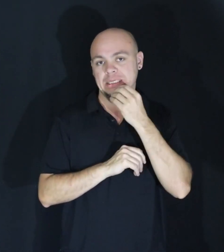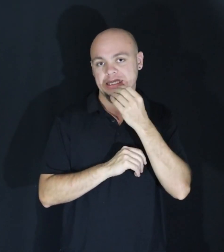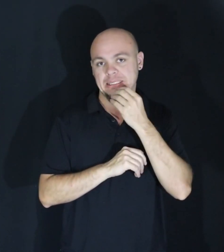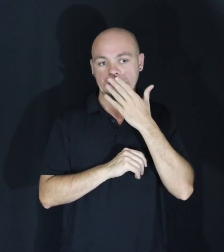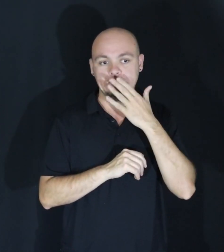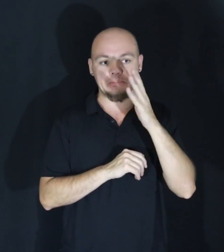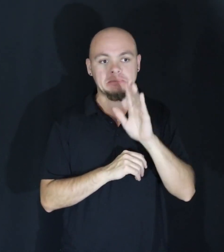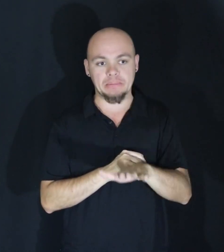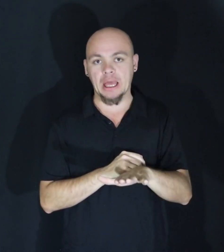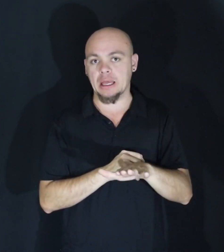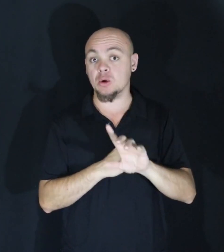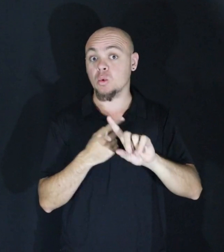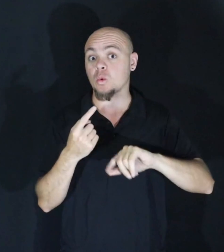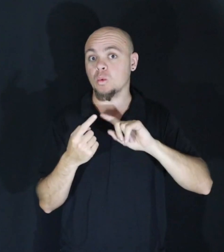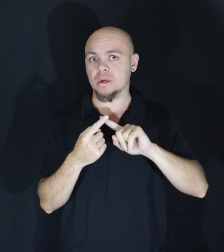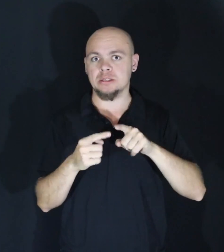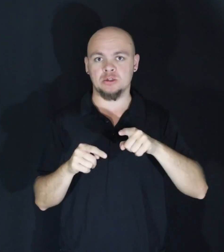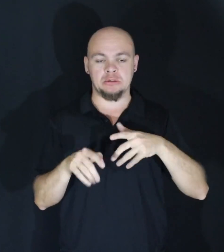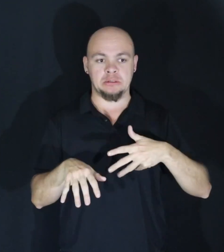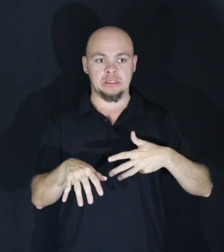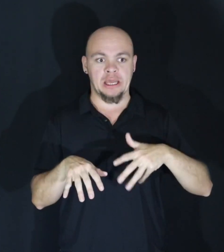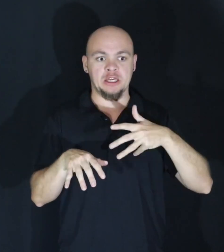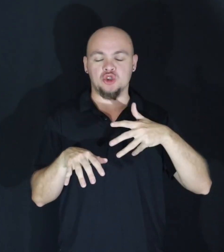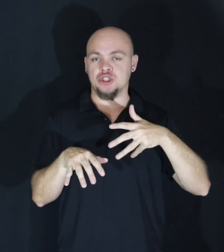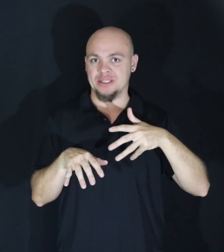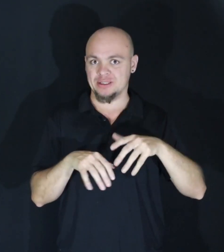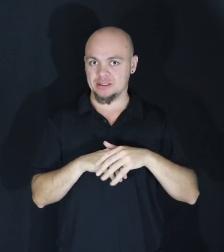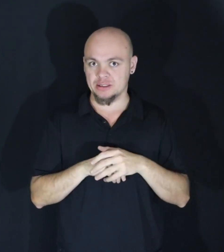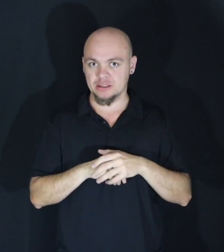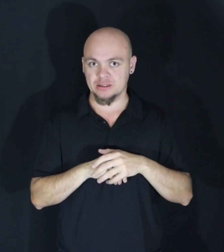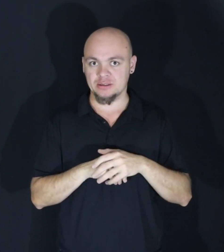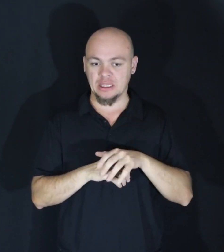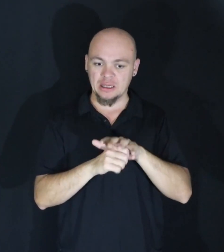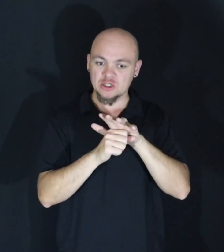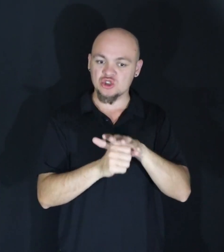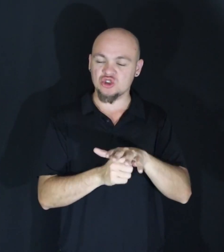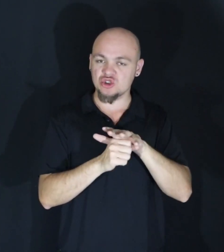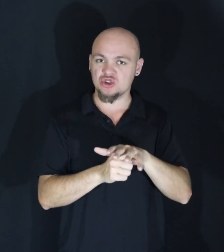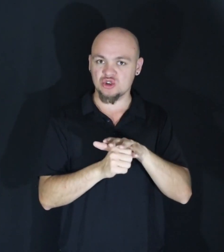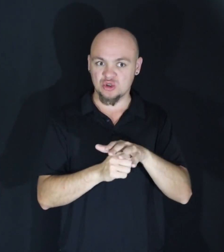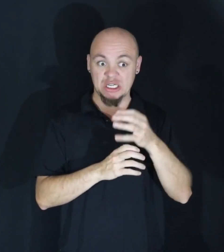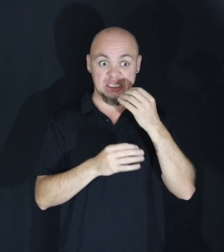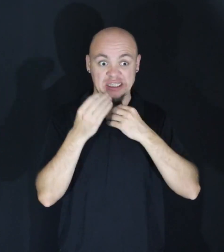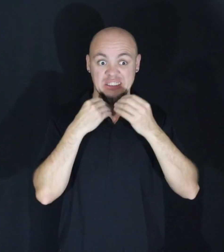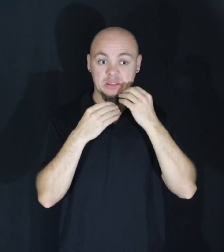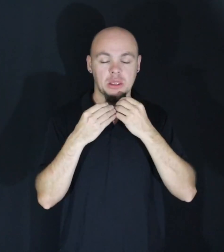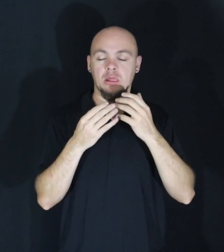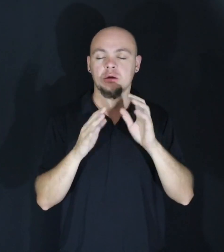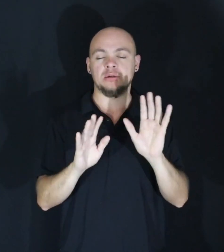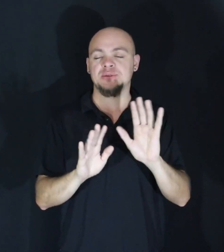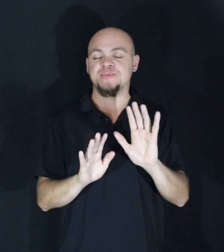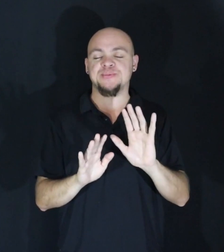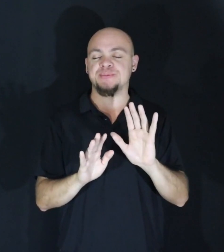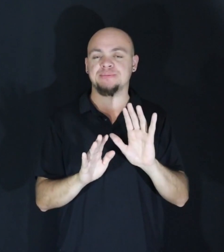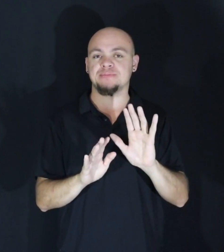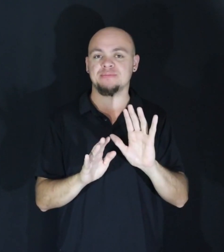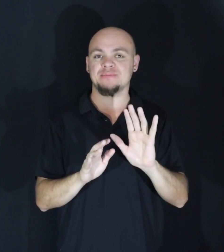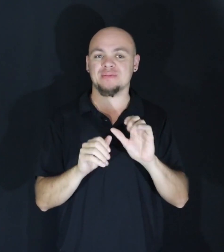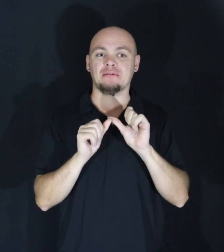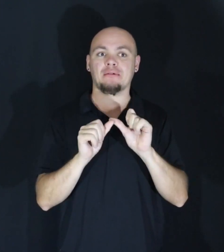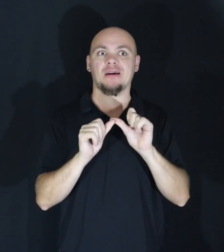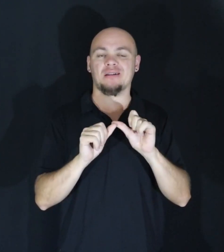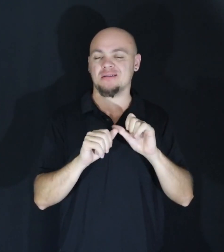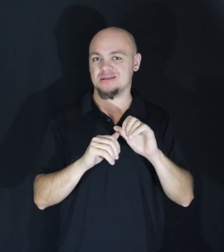badly when you felt anxious. But let's face it, stress splurging, as I call it, does not give us any lasting